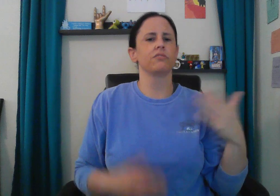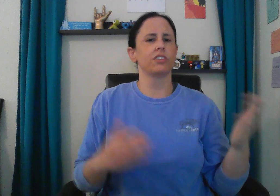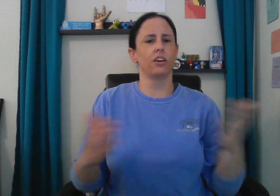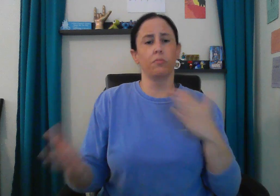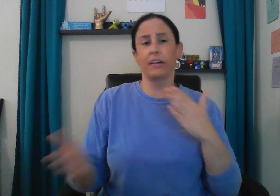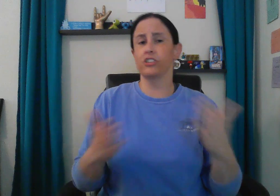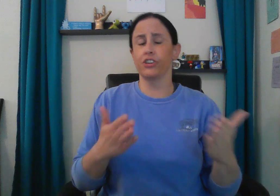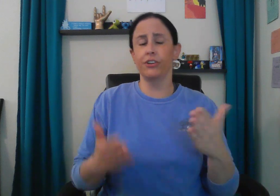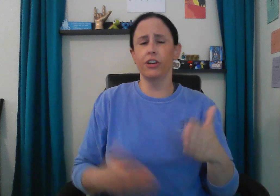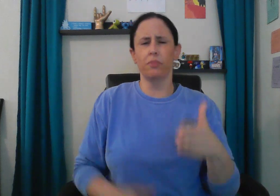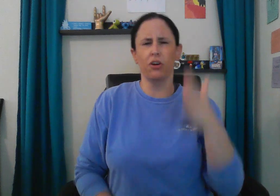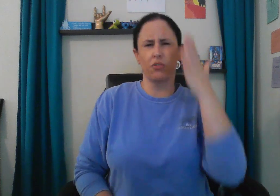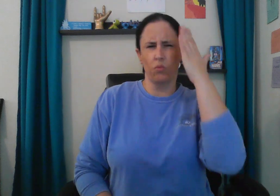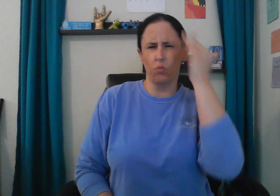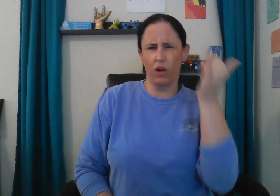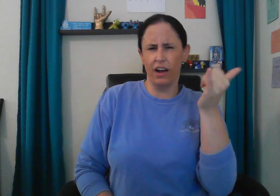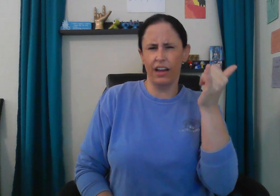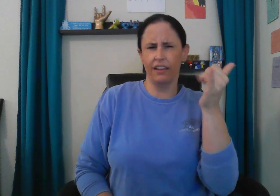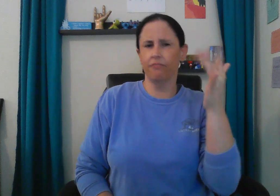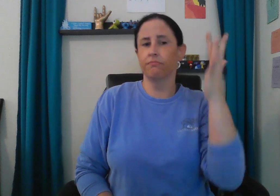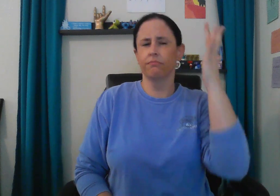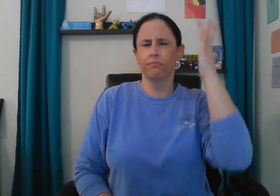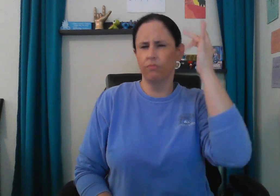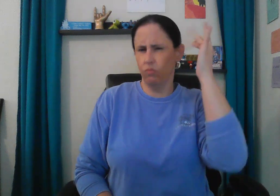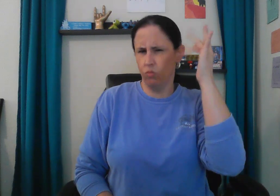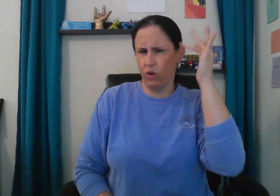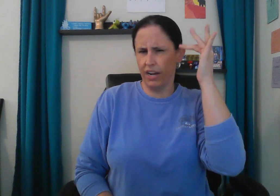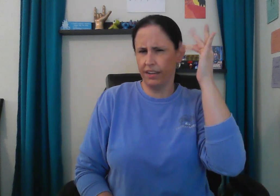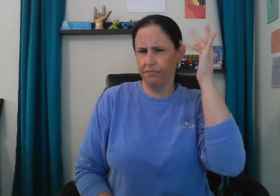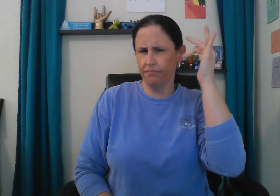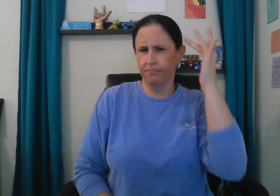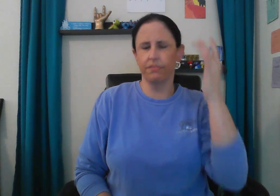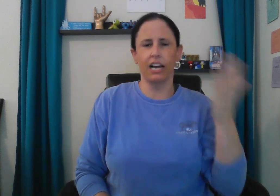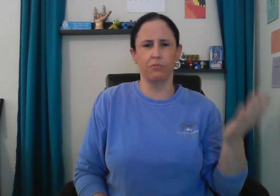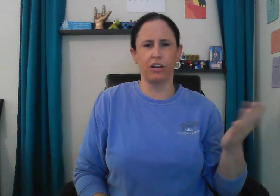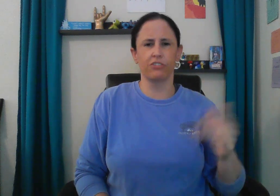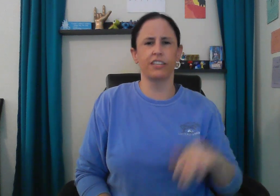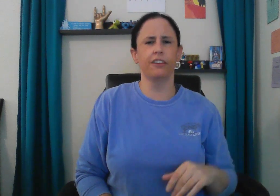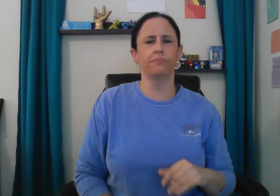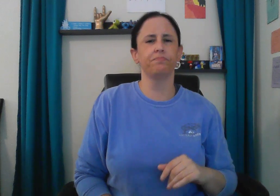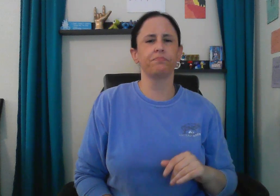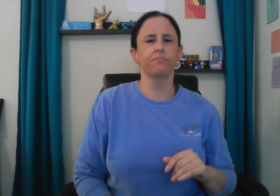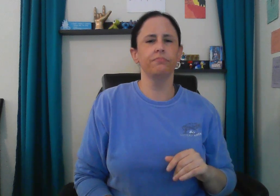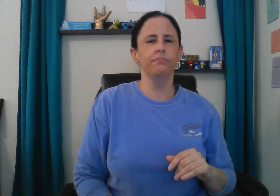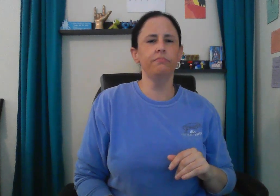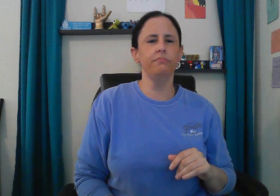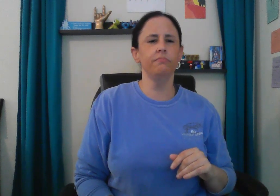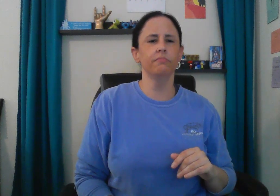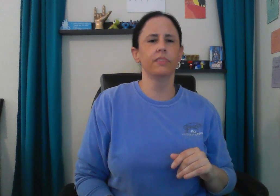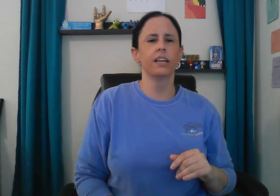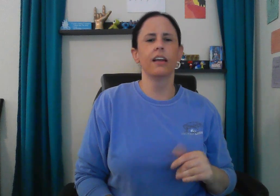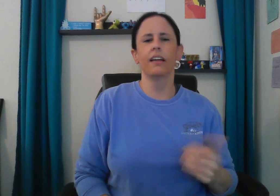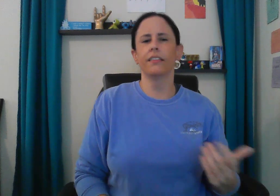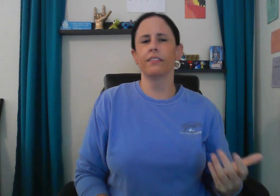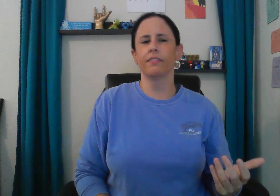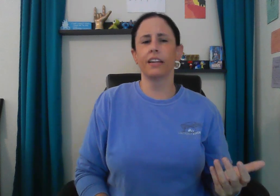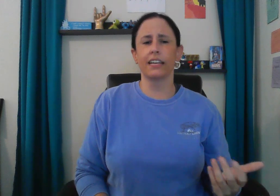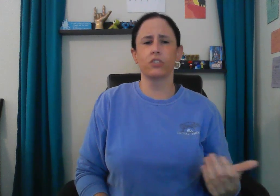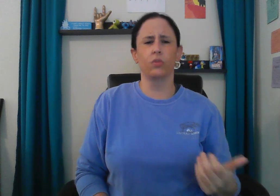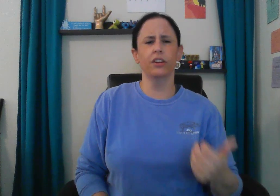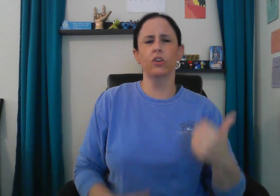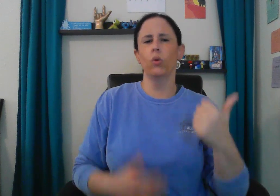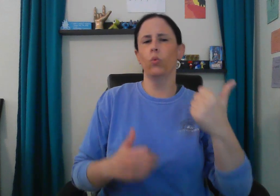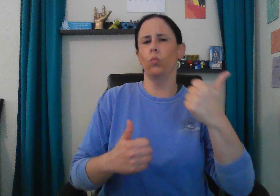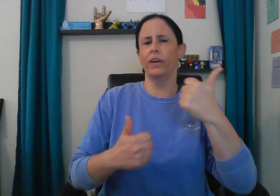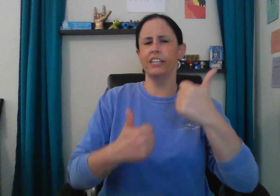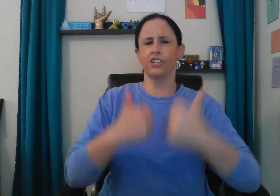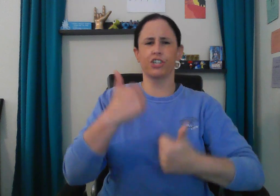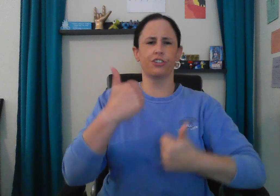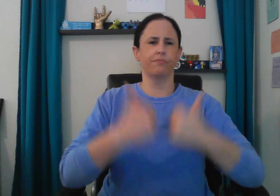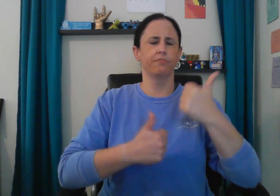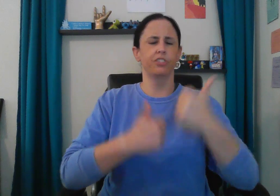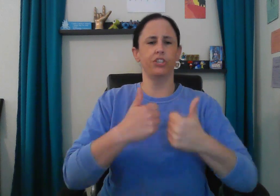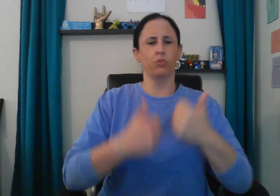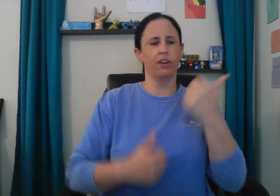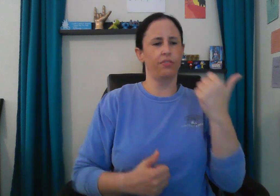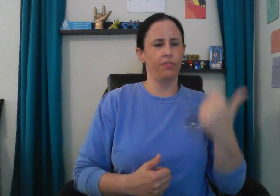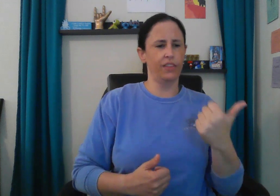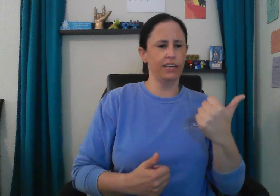So make sure you know both. Why. Eyebrows down. The next one, which. Do you want